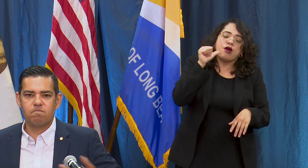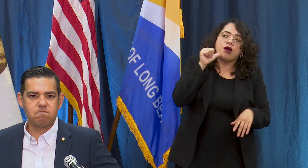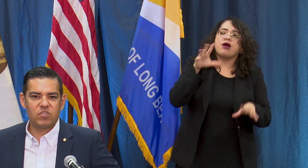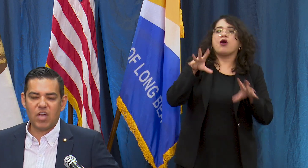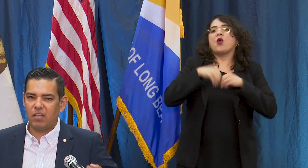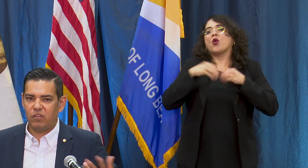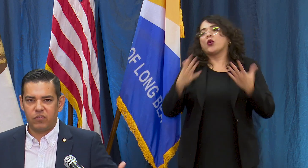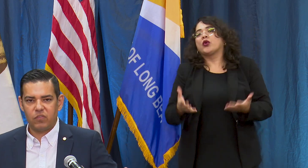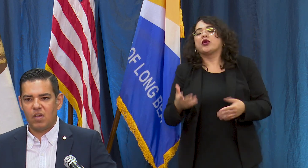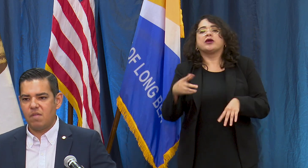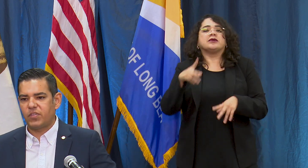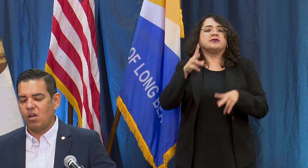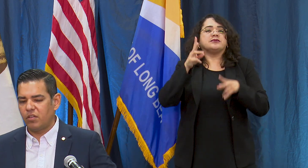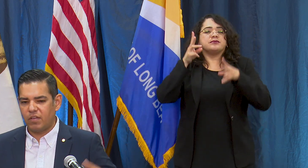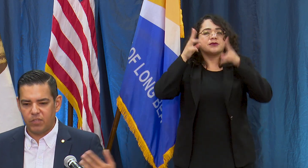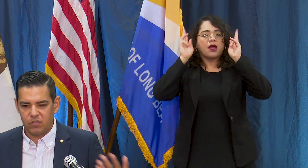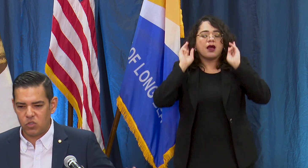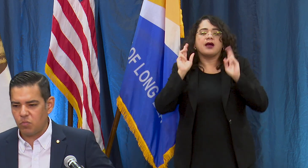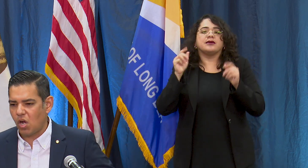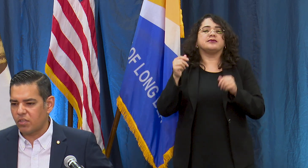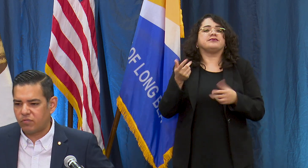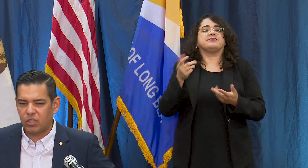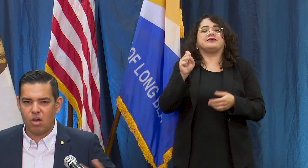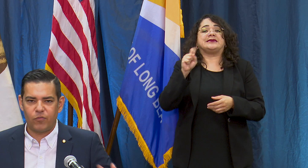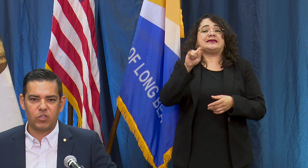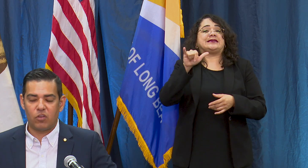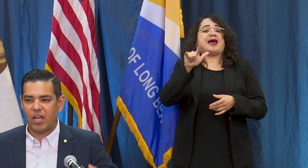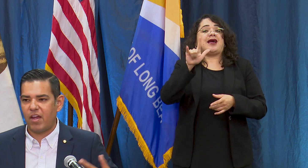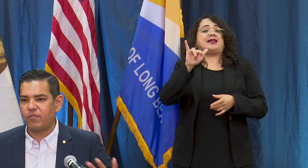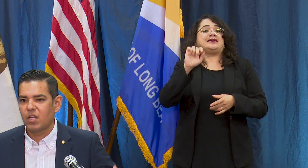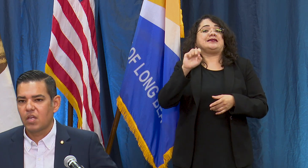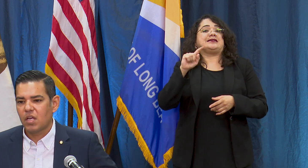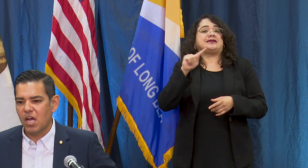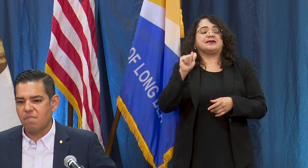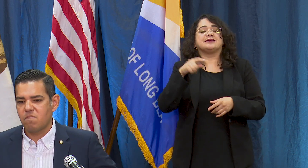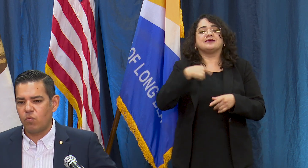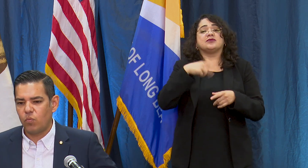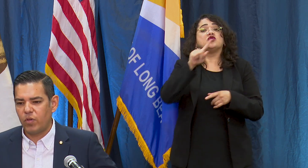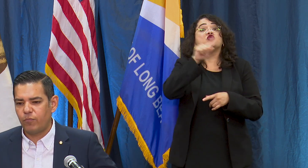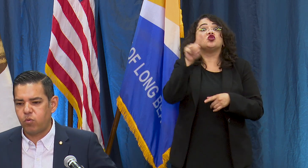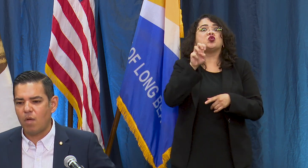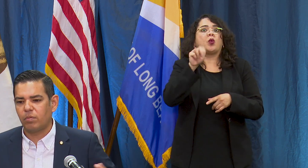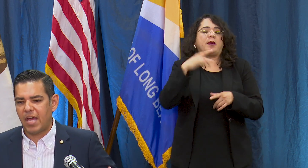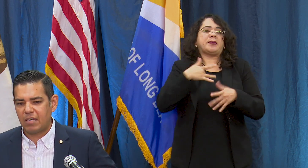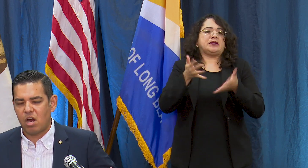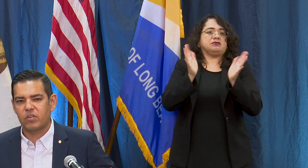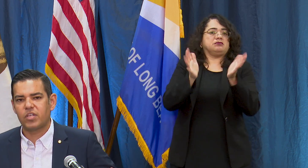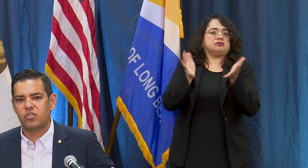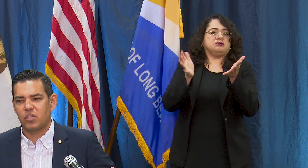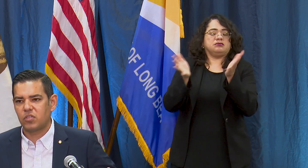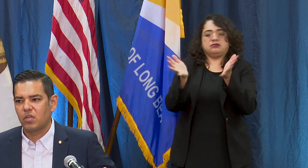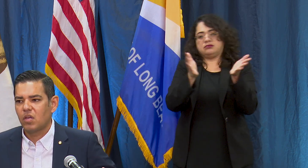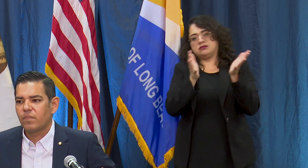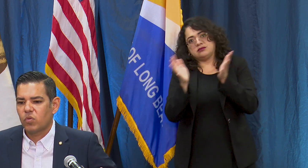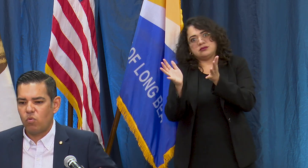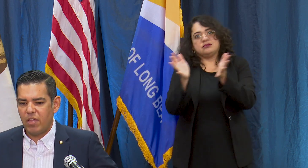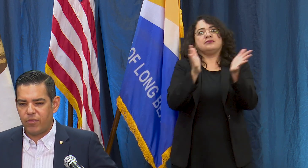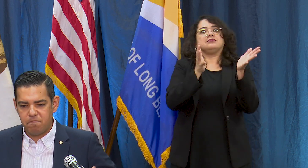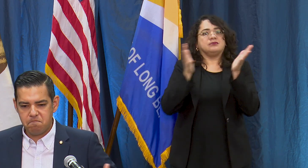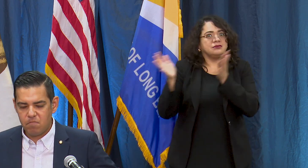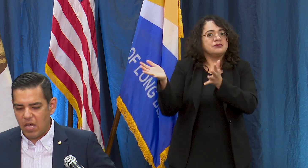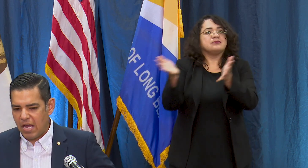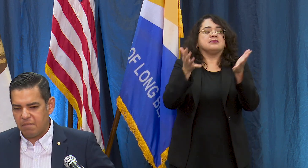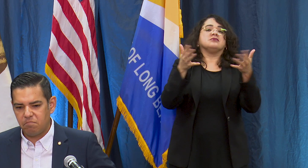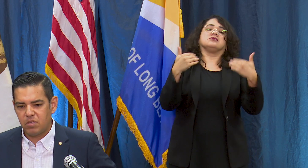with stylists, salons. I've done Zoom calls, I've done conference calls. We've probably had conversations